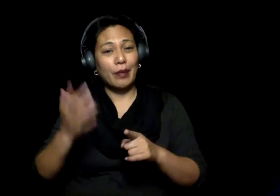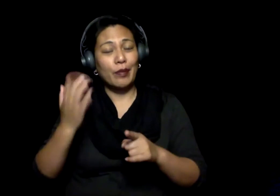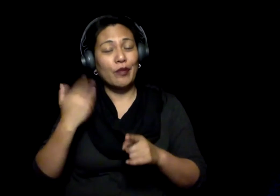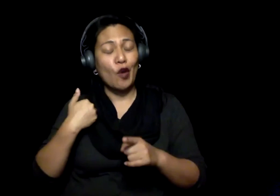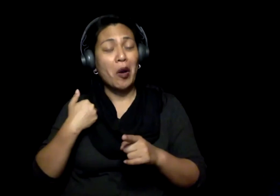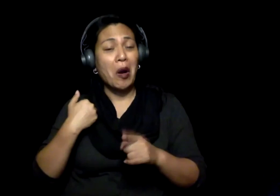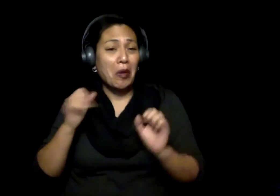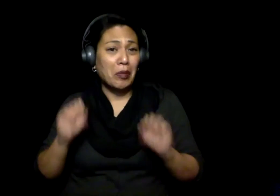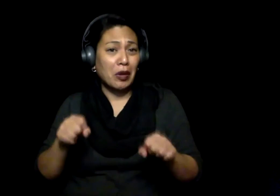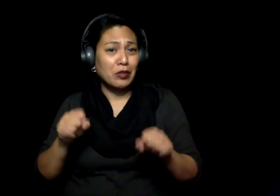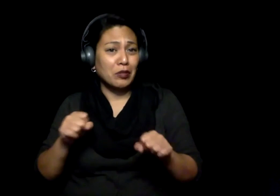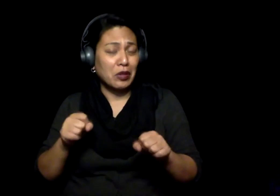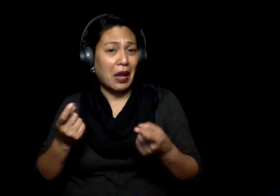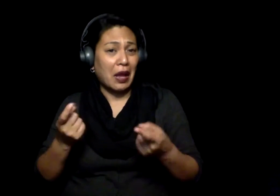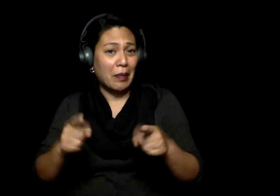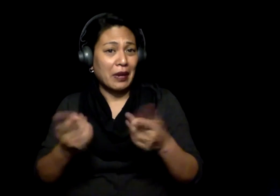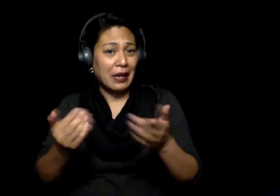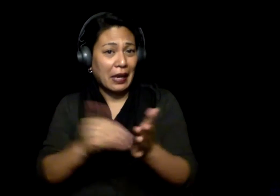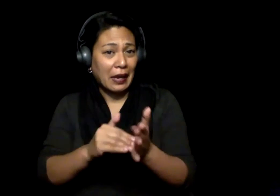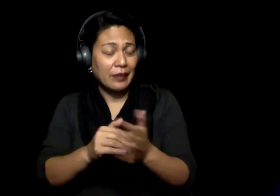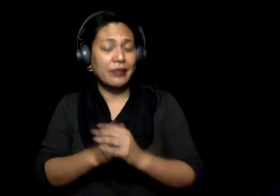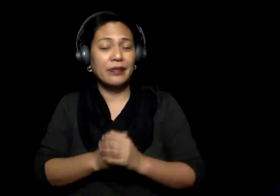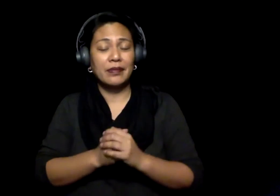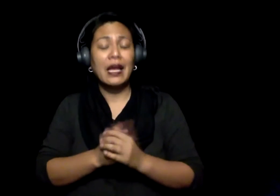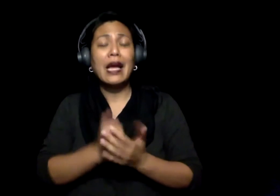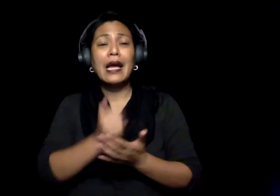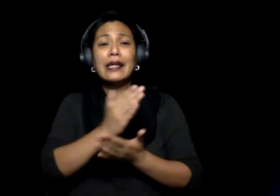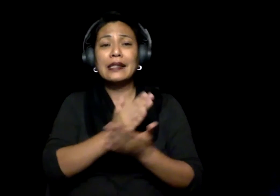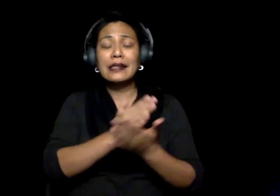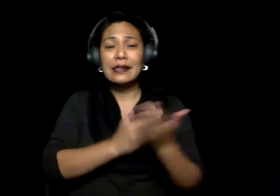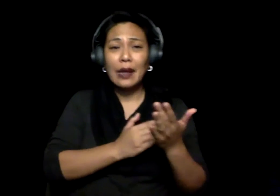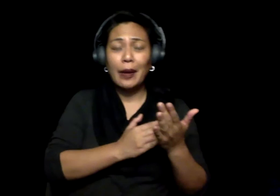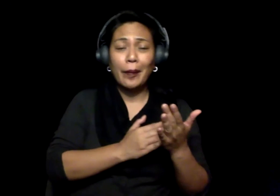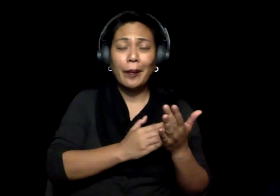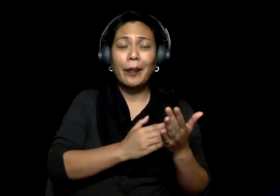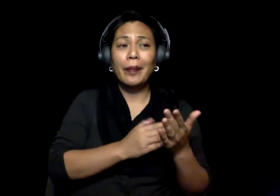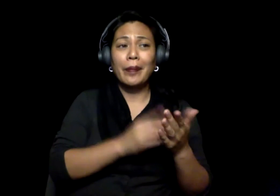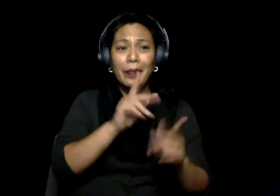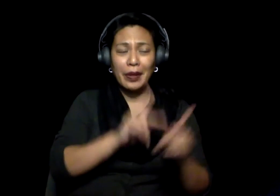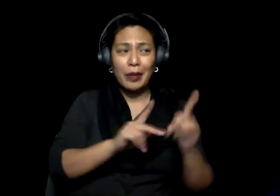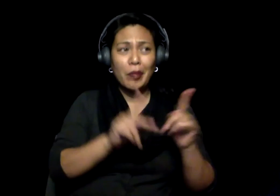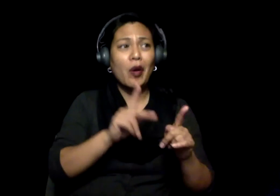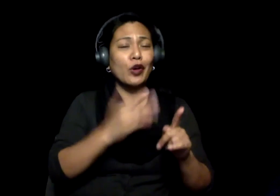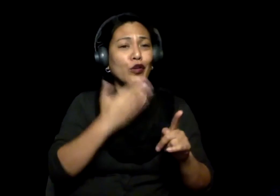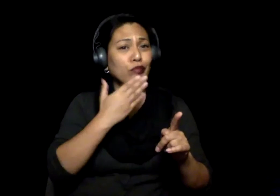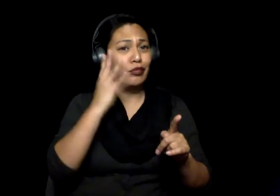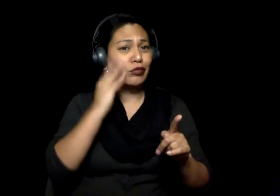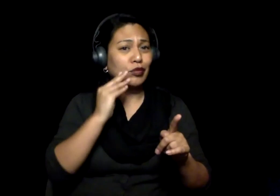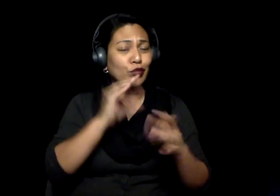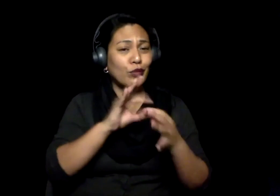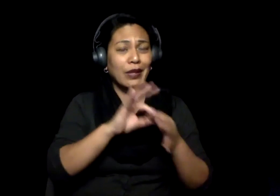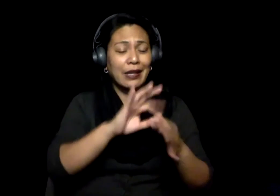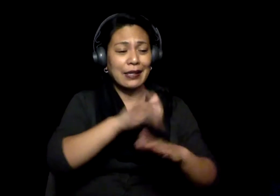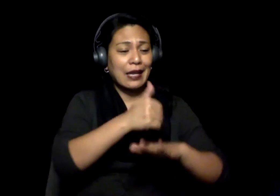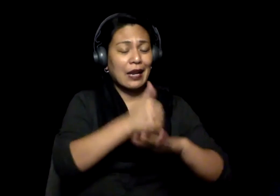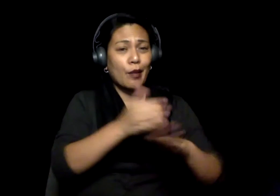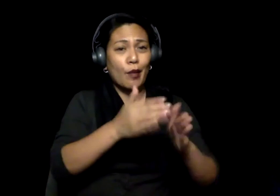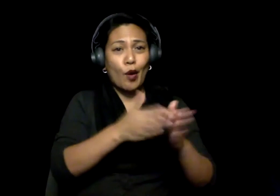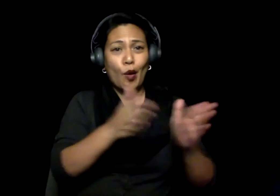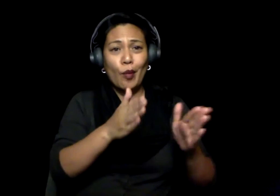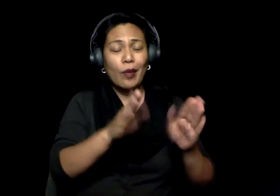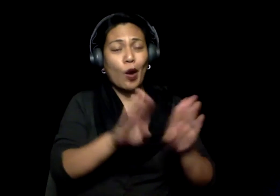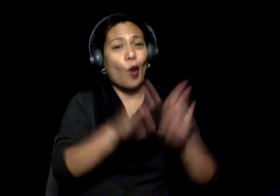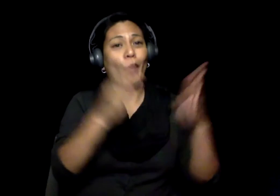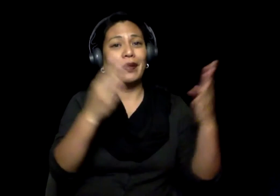possible. I think some people have had a really good experience with Open Studio, and other people have really struggled because